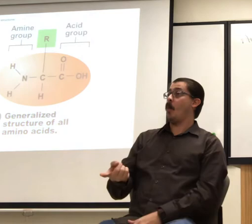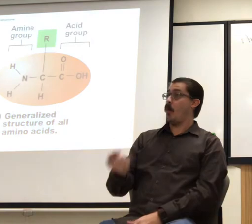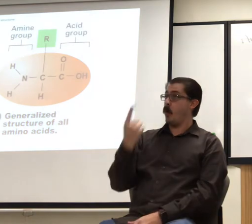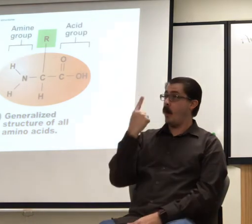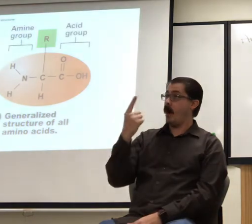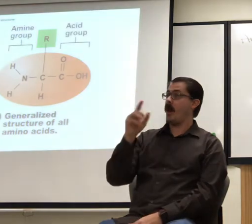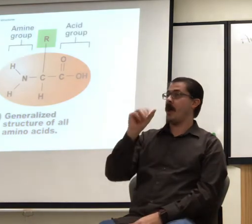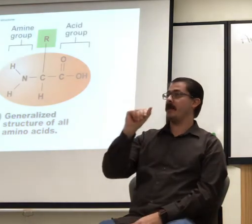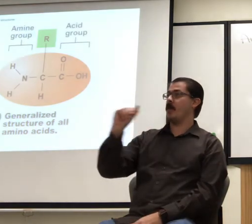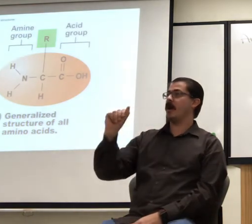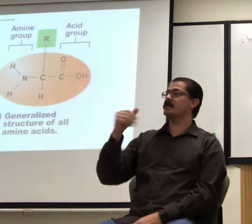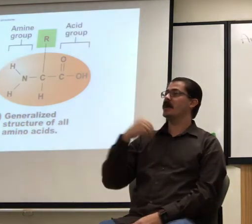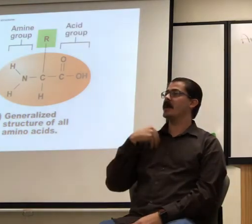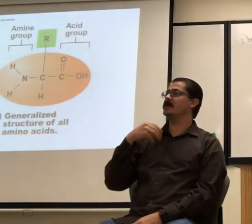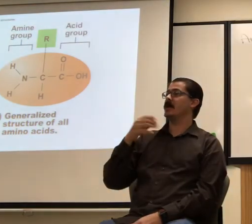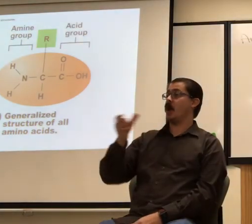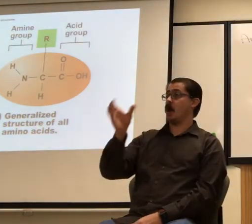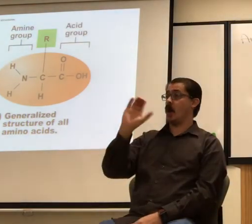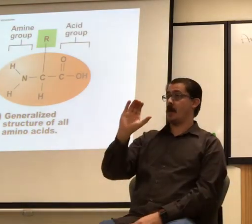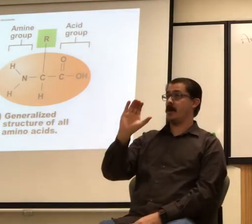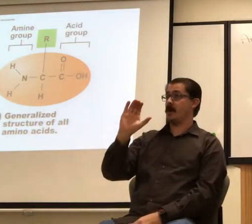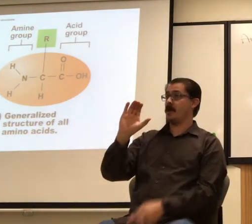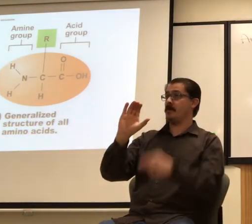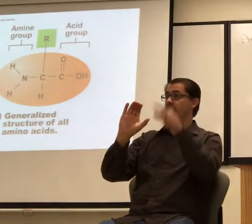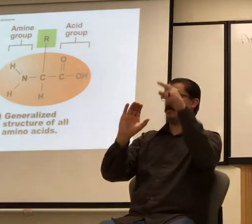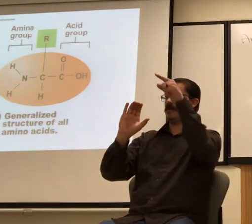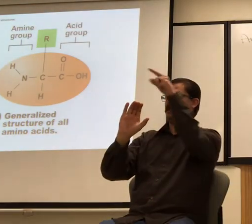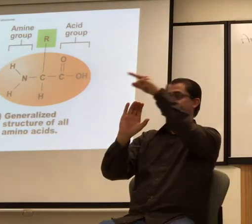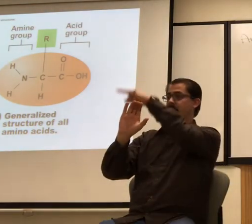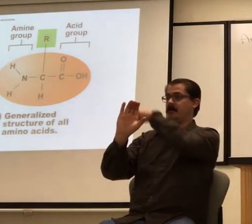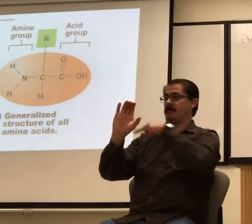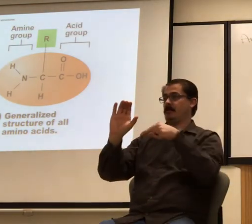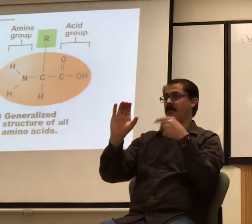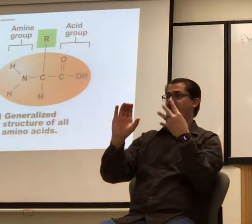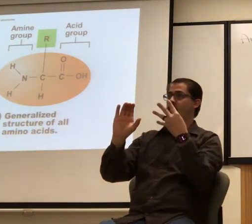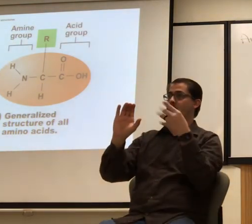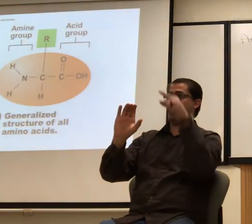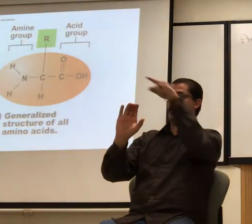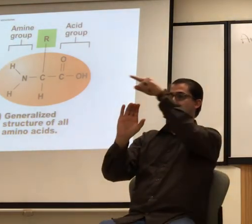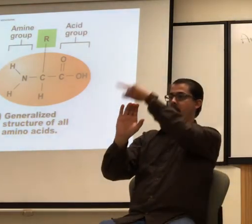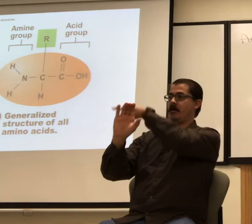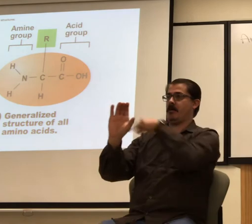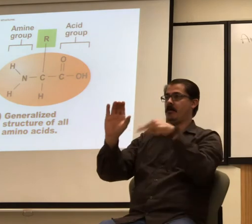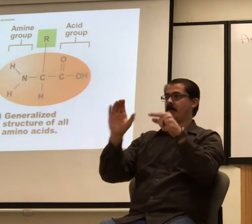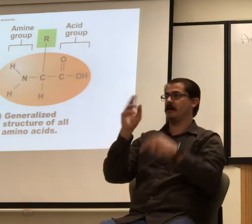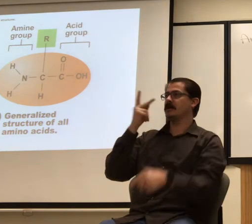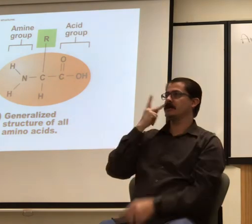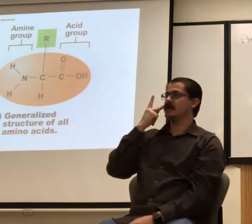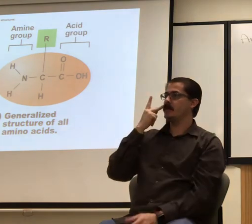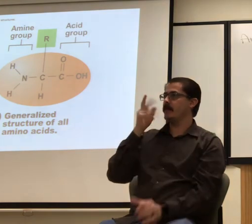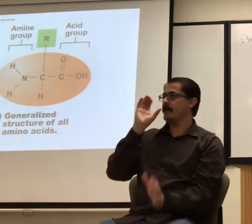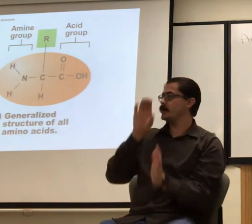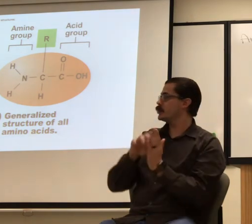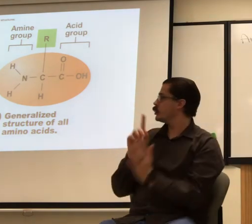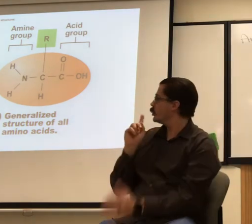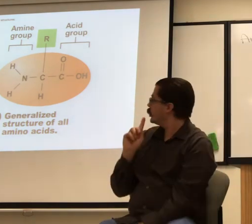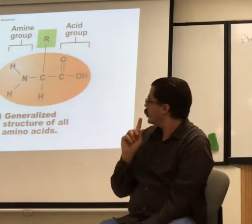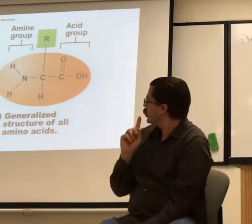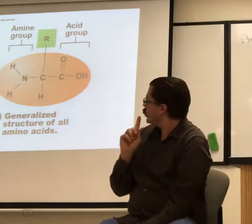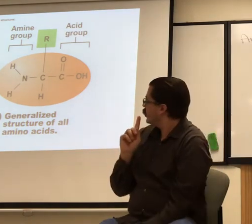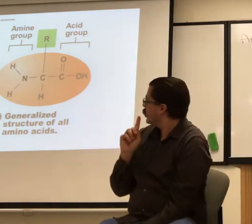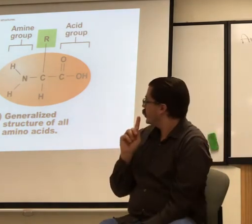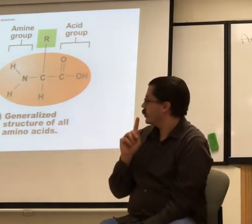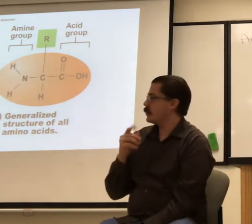carbon surrounded by four different positions. And you can see it from the picture there. You